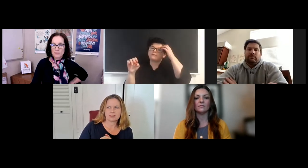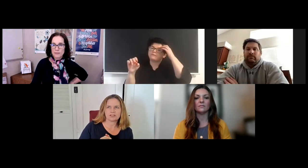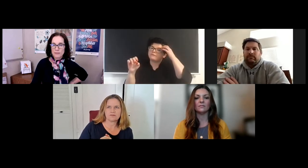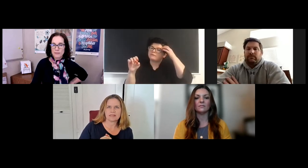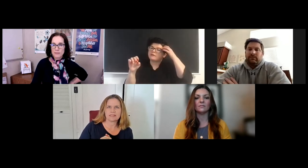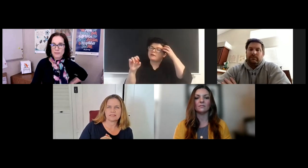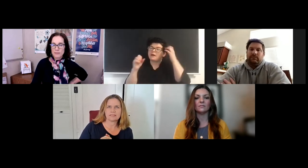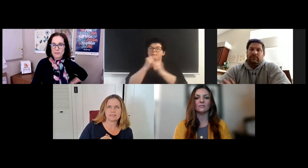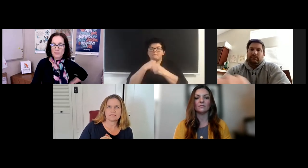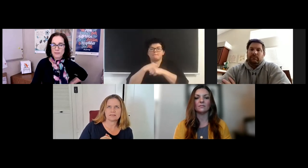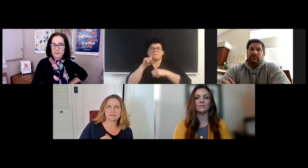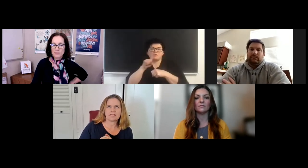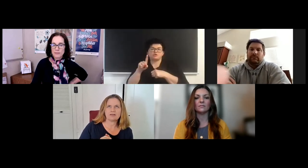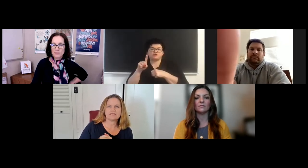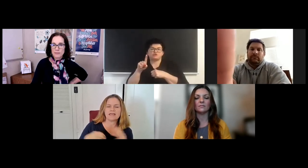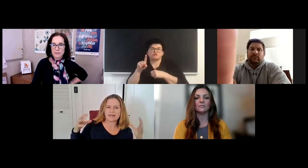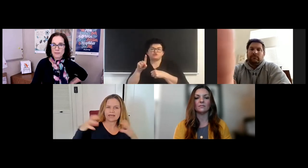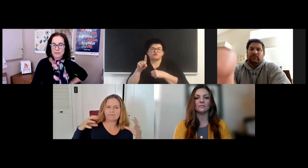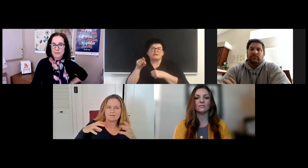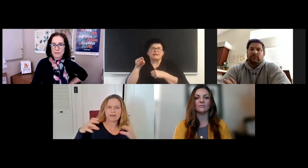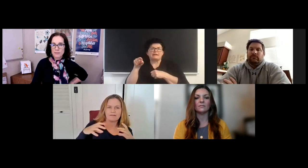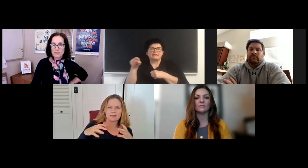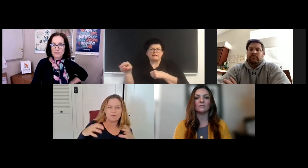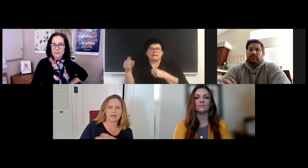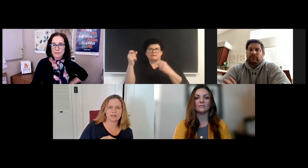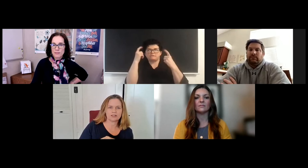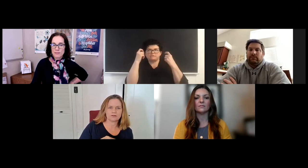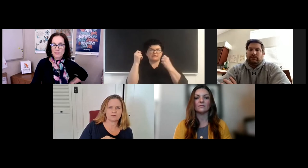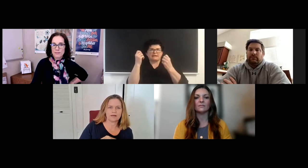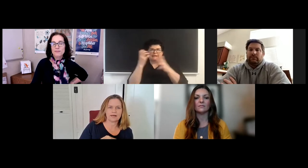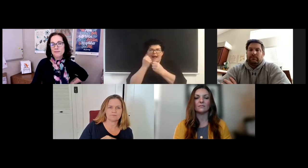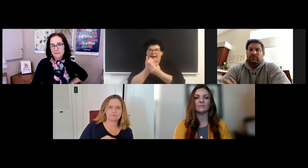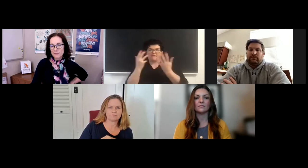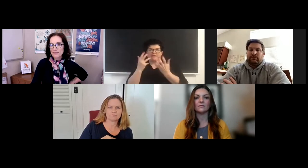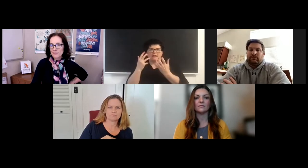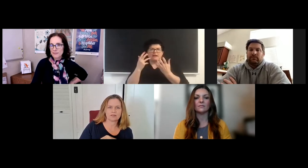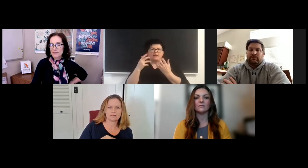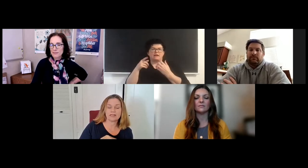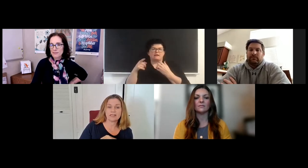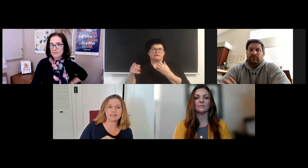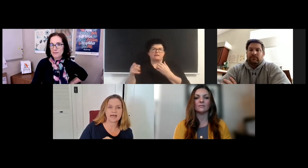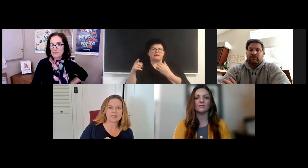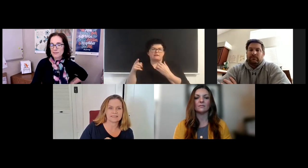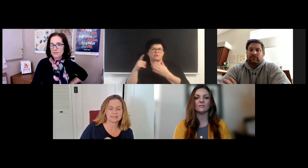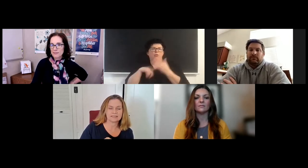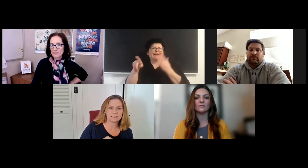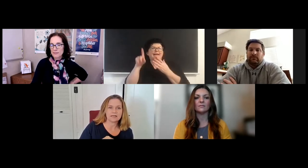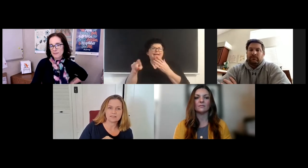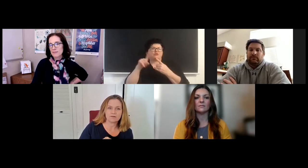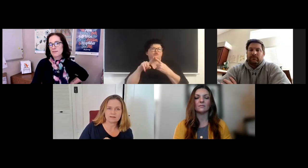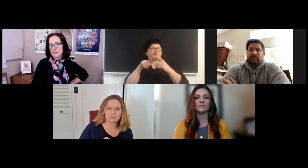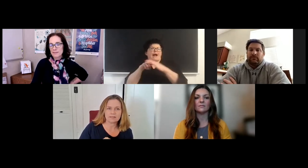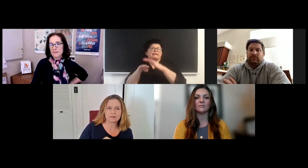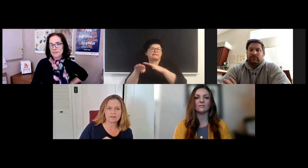and make sure that he was getting everything that he wanted to that he needed to access.